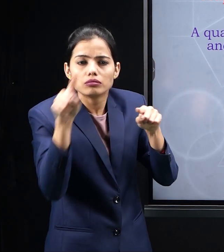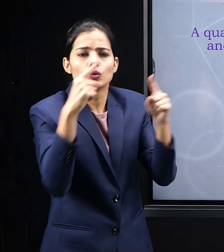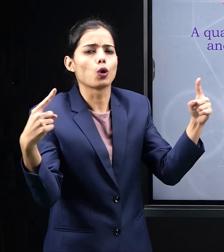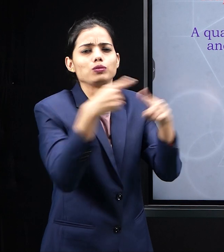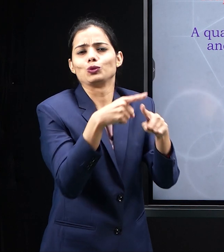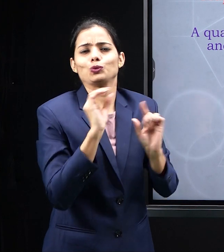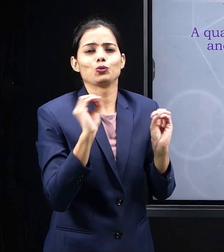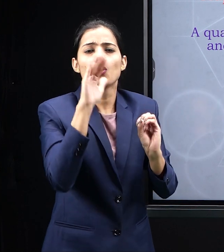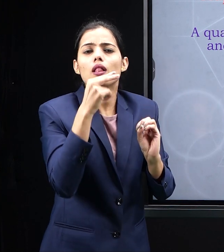trapezium.